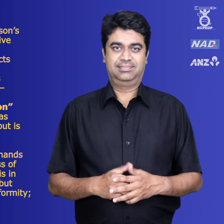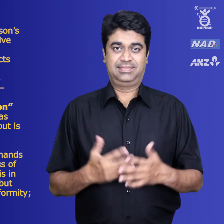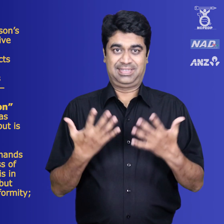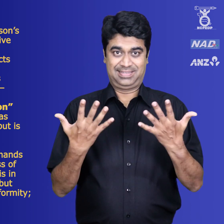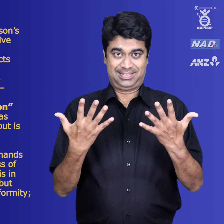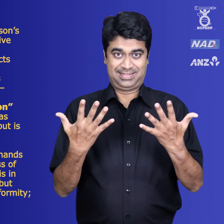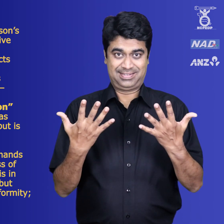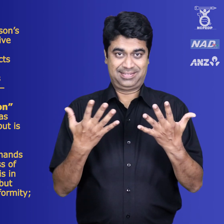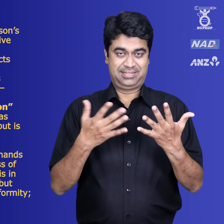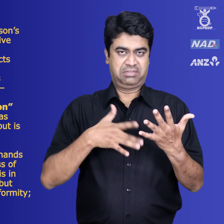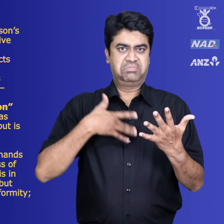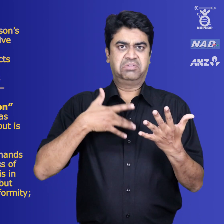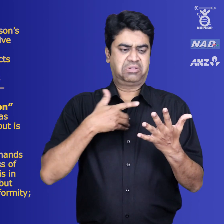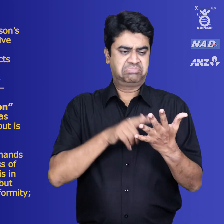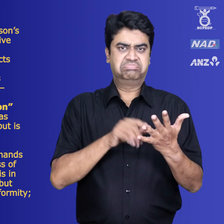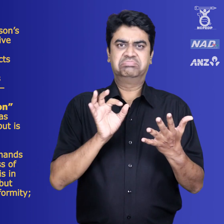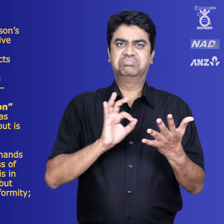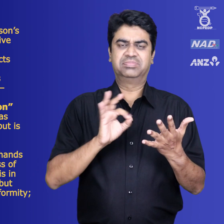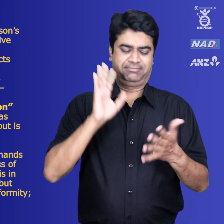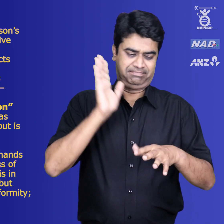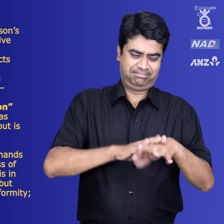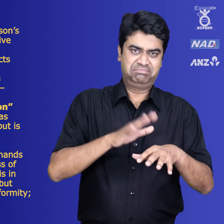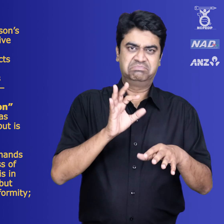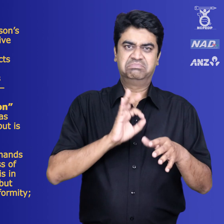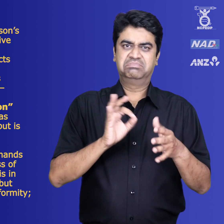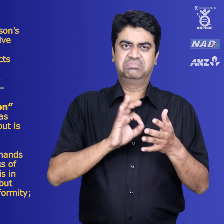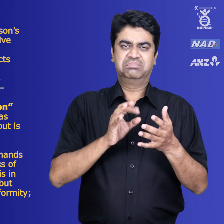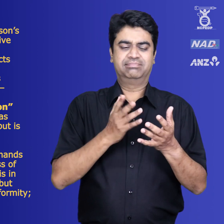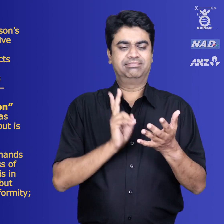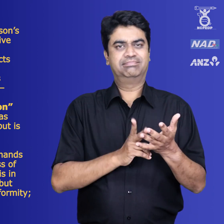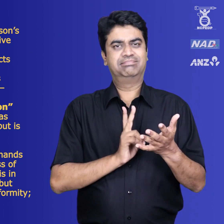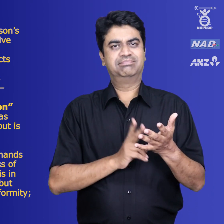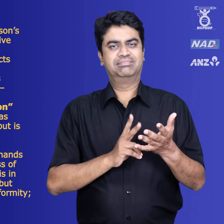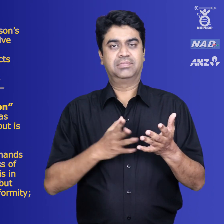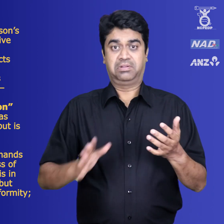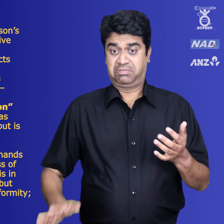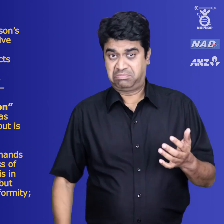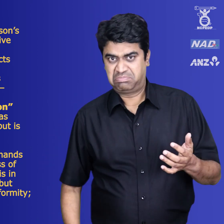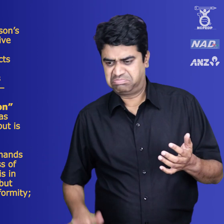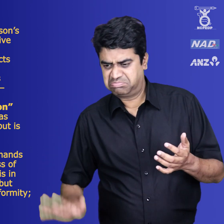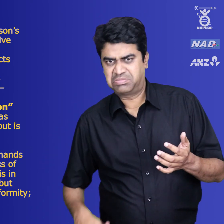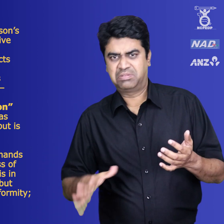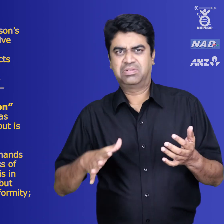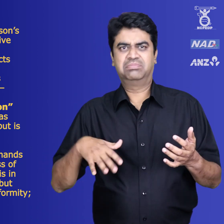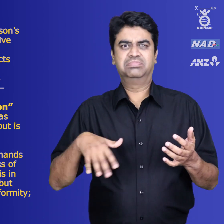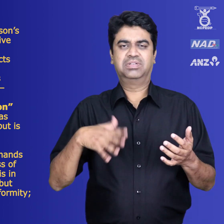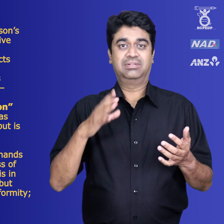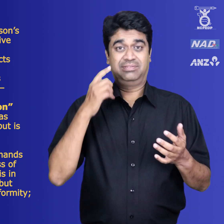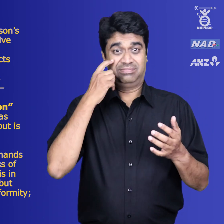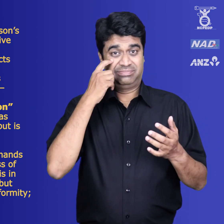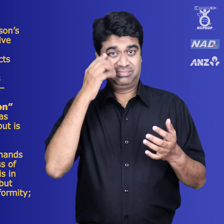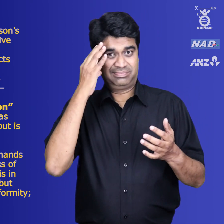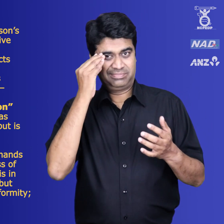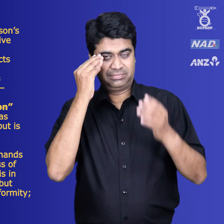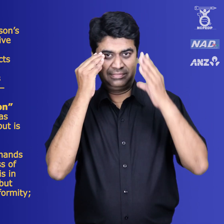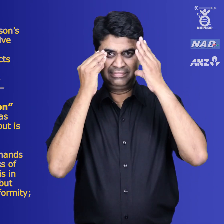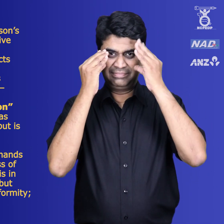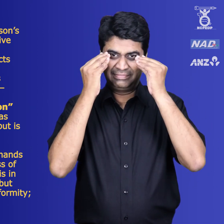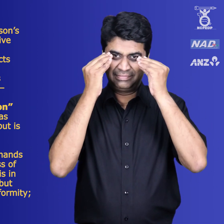loss of sensation in hands or feet, as well as loss of sensation and paresis